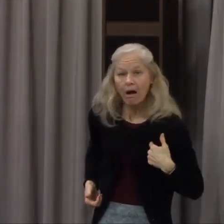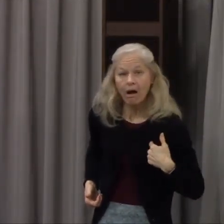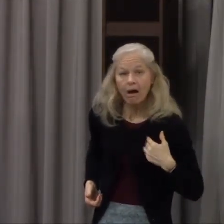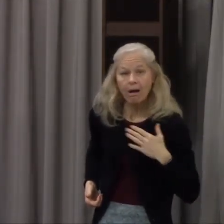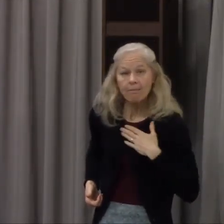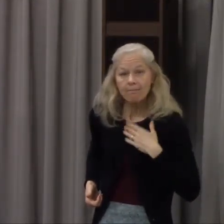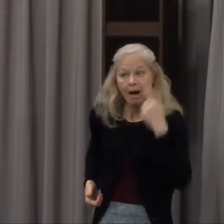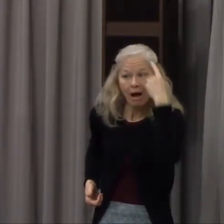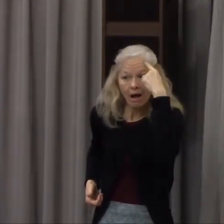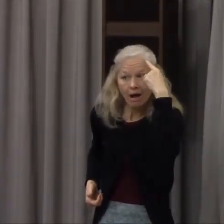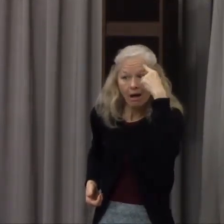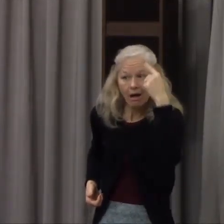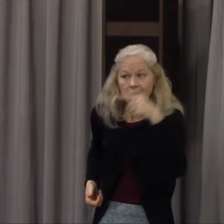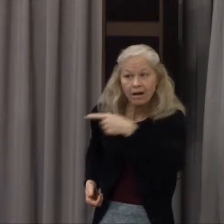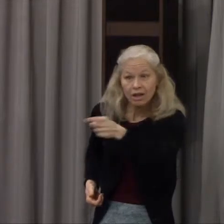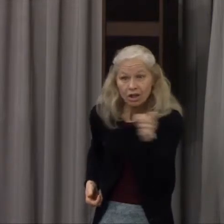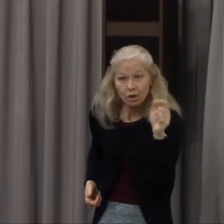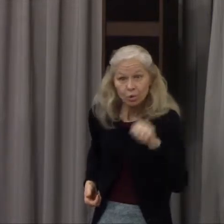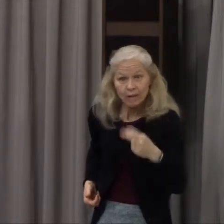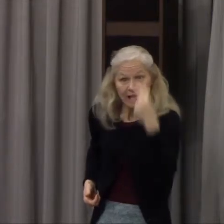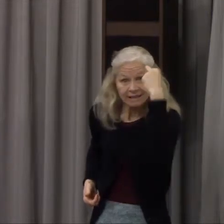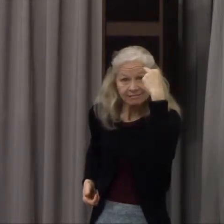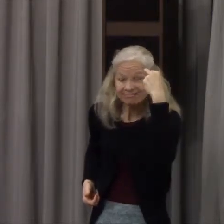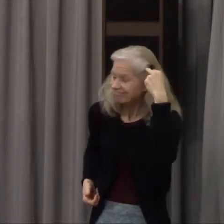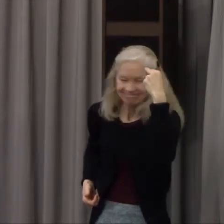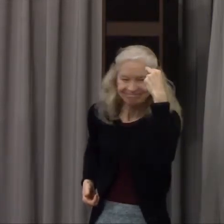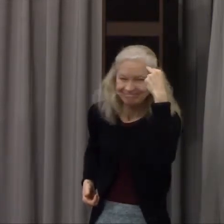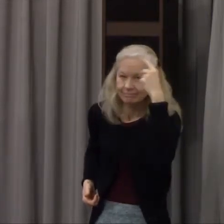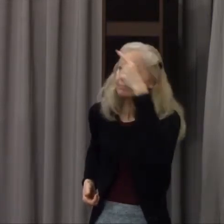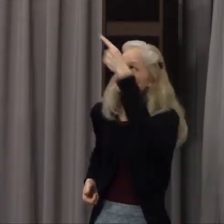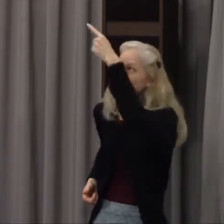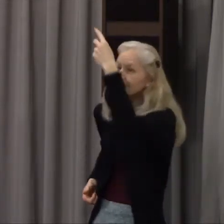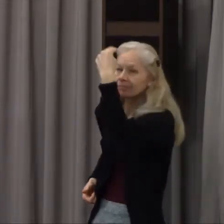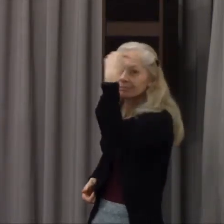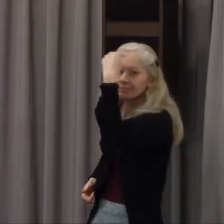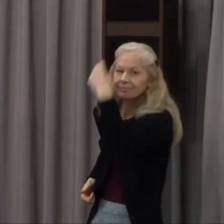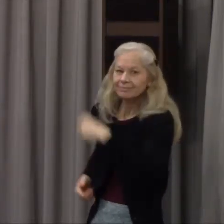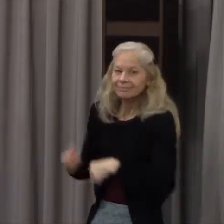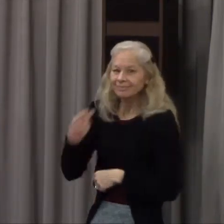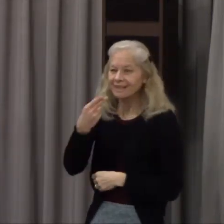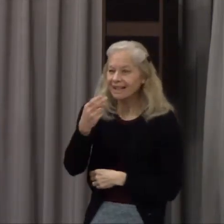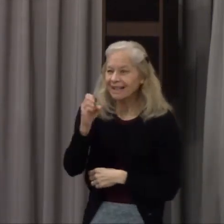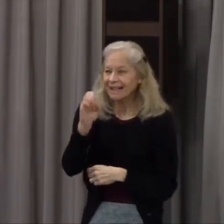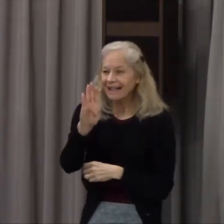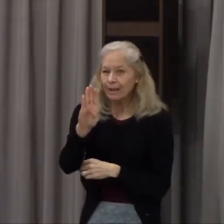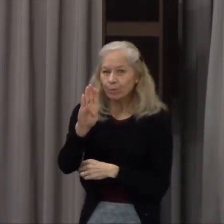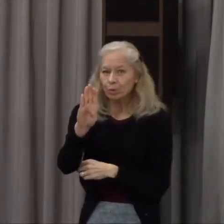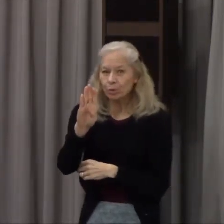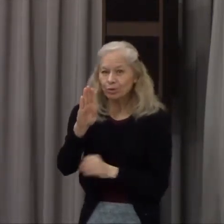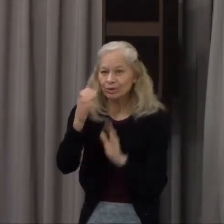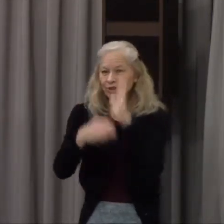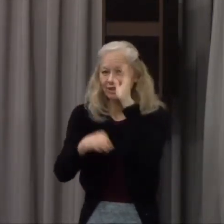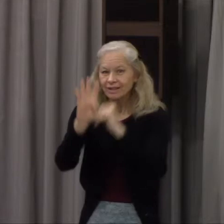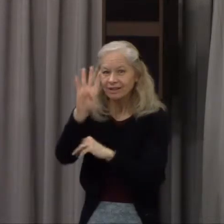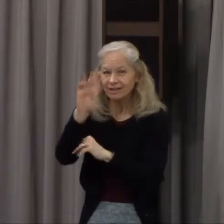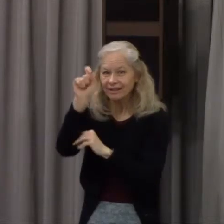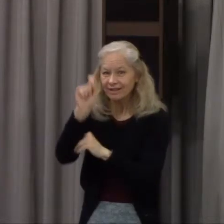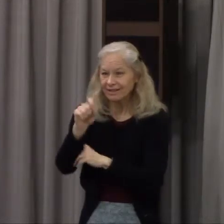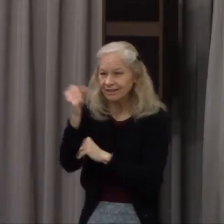What does Hebrews 4:12 say? Oh no, God has taken His sword, and He has laid you and